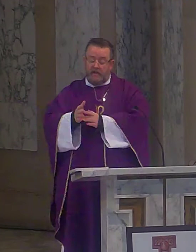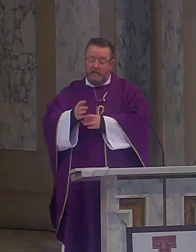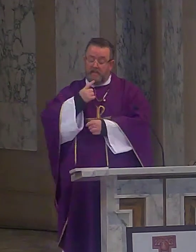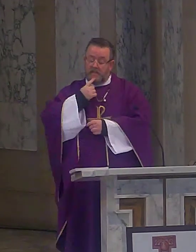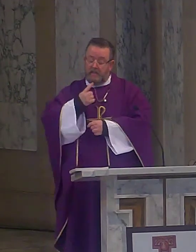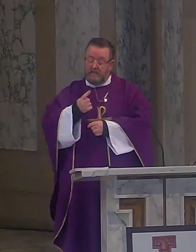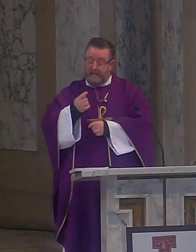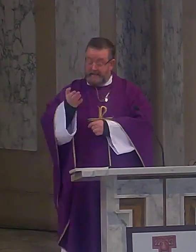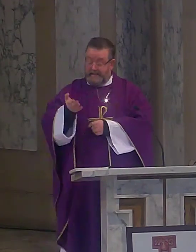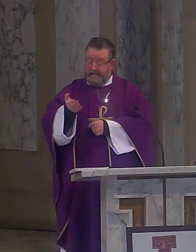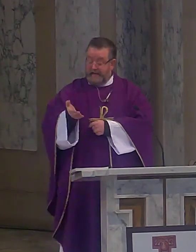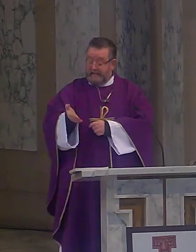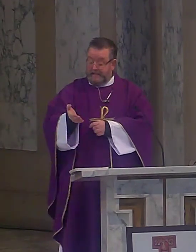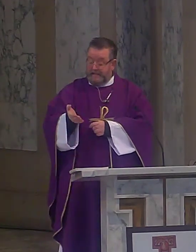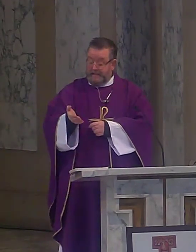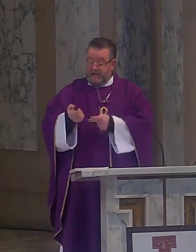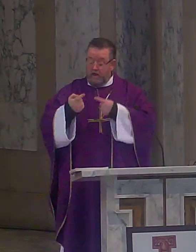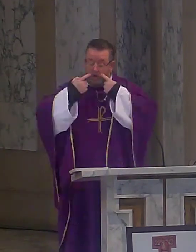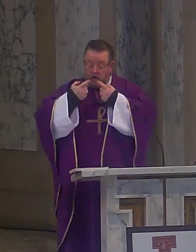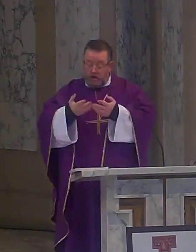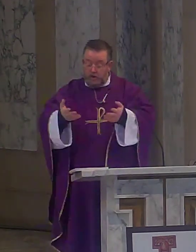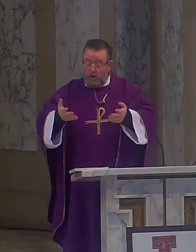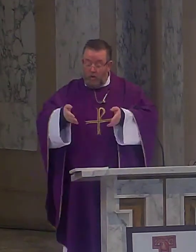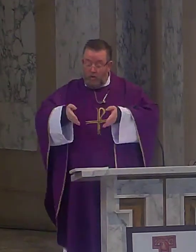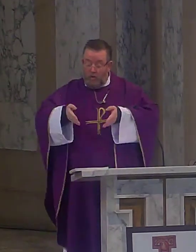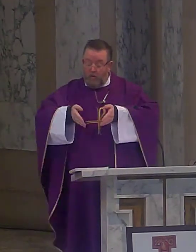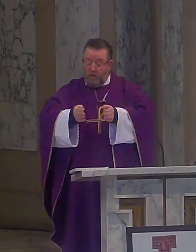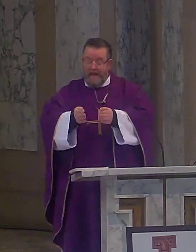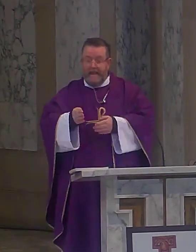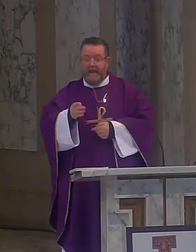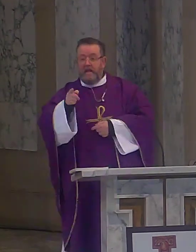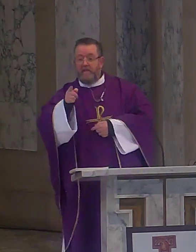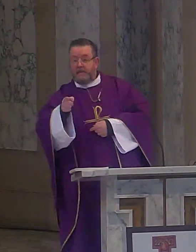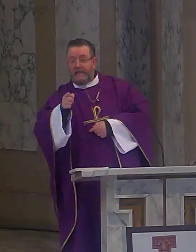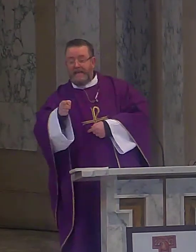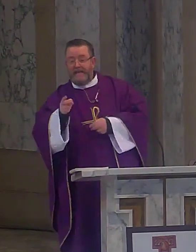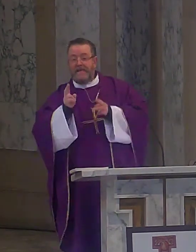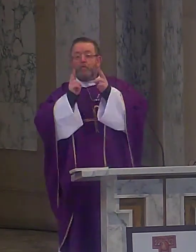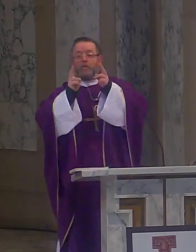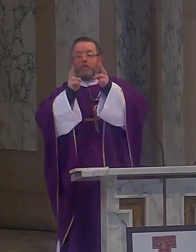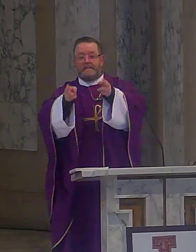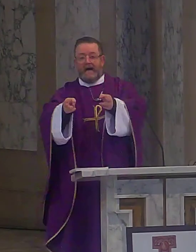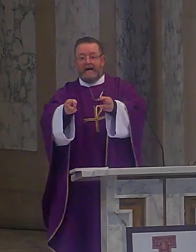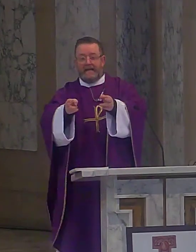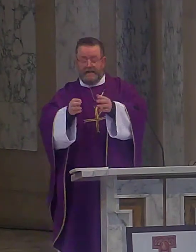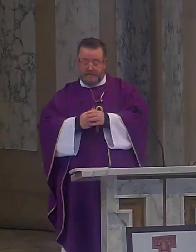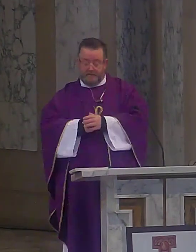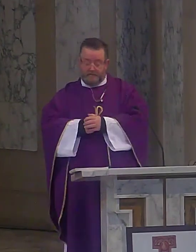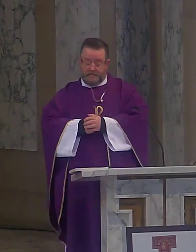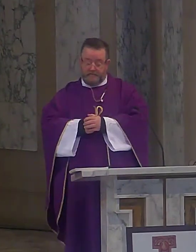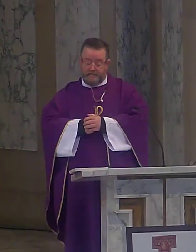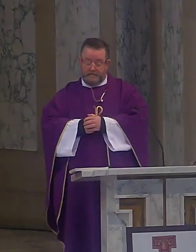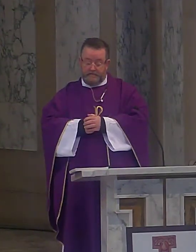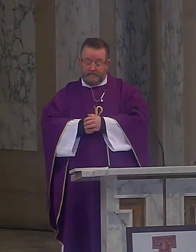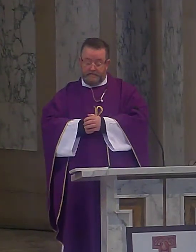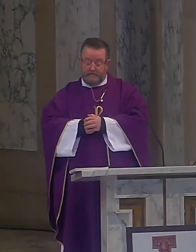jesus said this to show the way that he would die